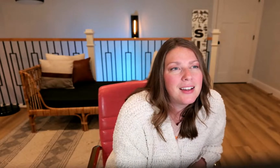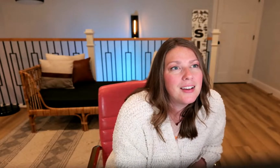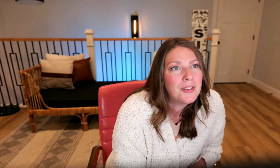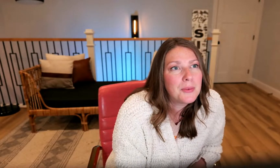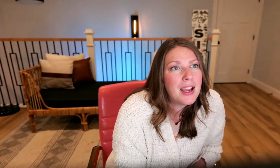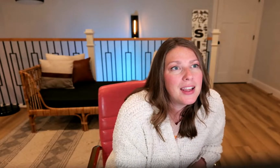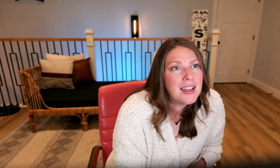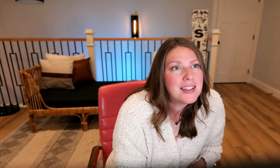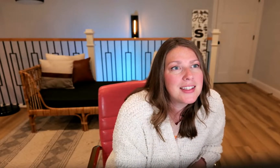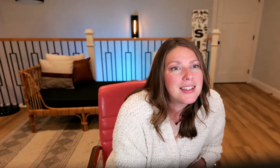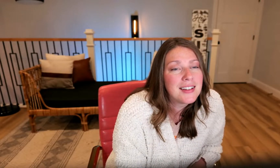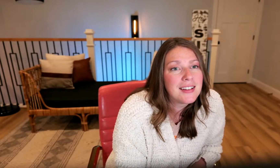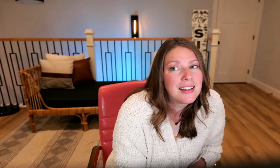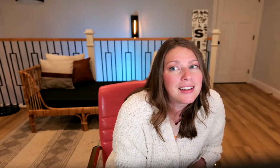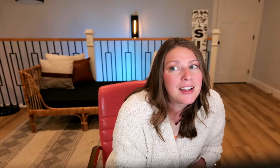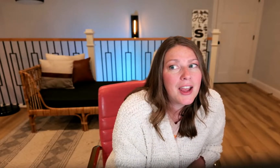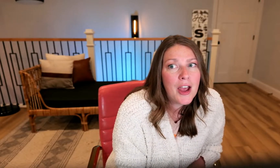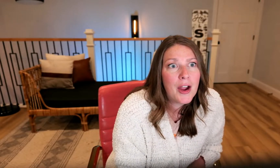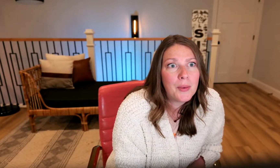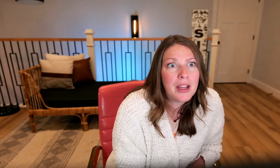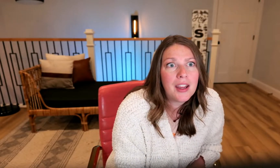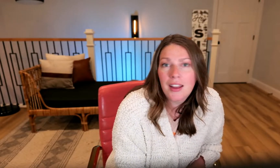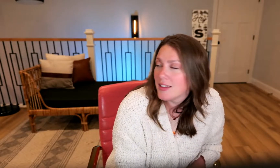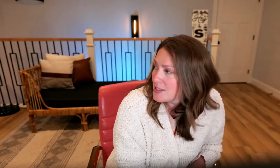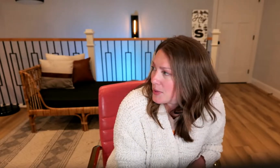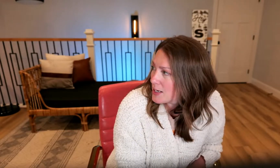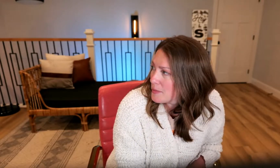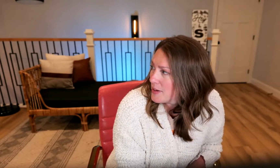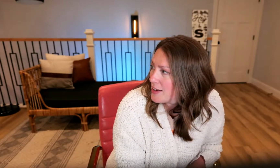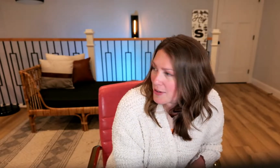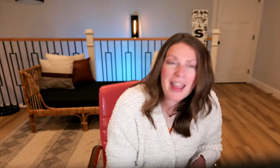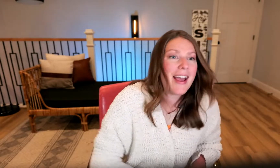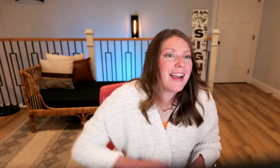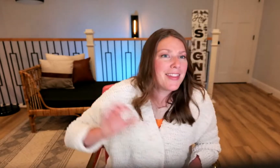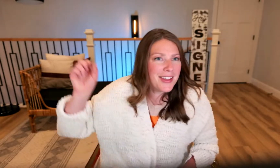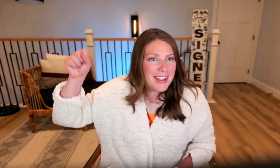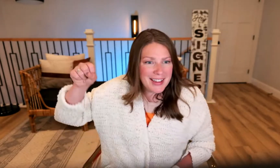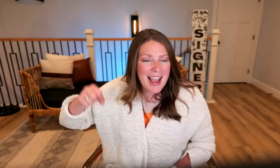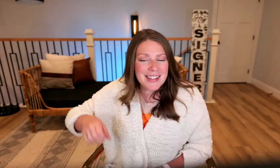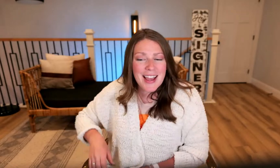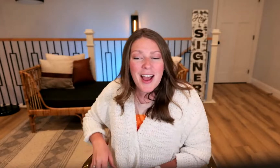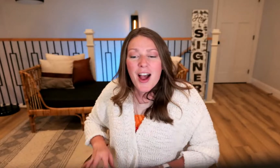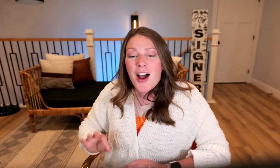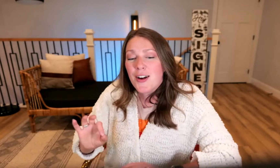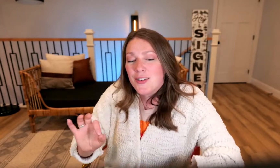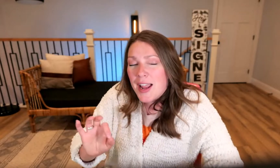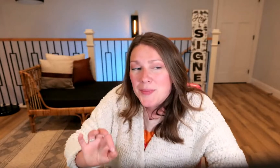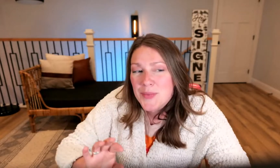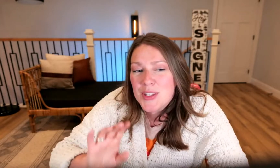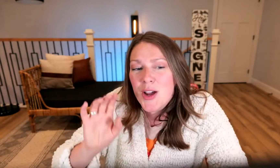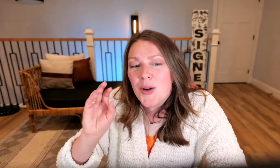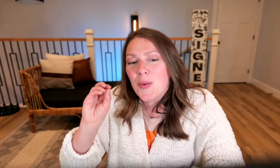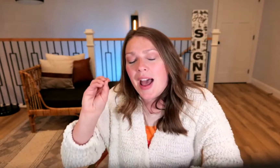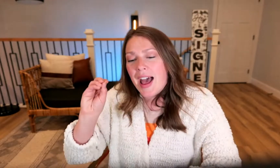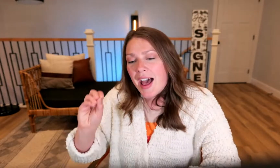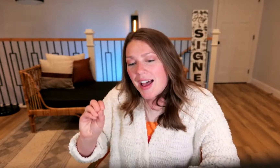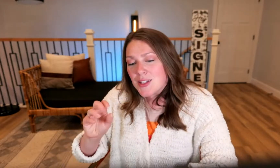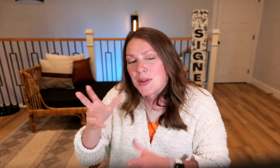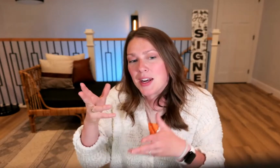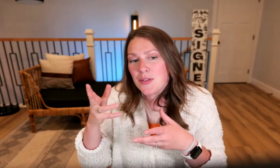All right. Did we get them? Okay, I got the yes. All right, so as we kind of